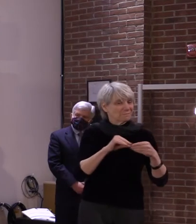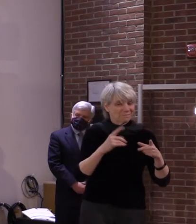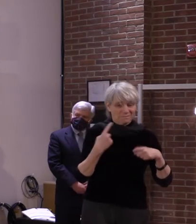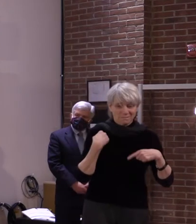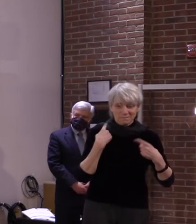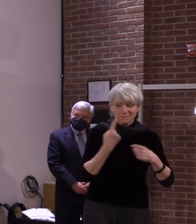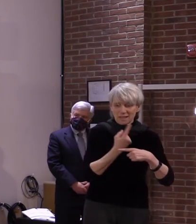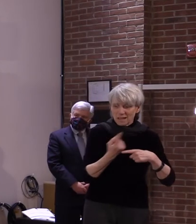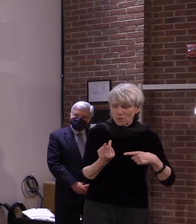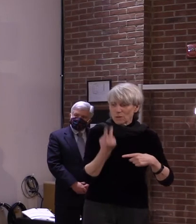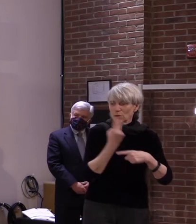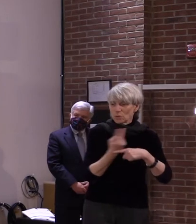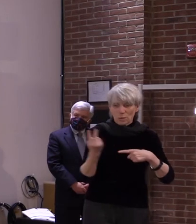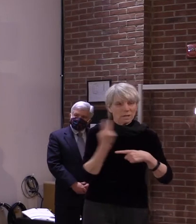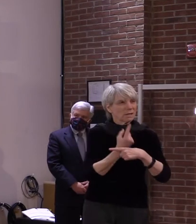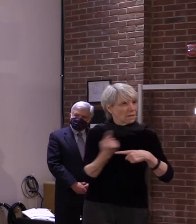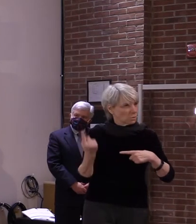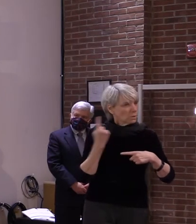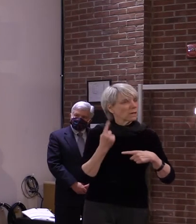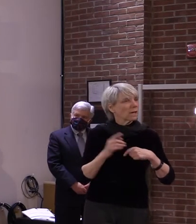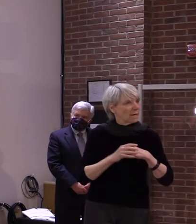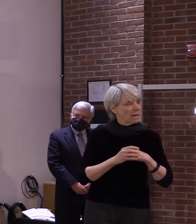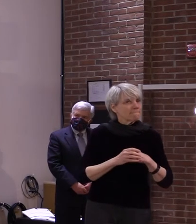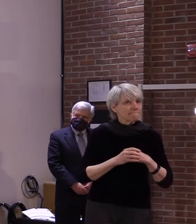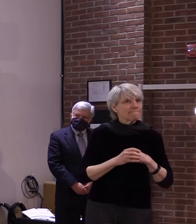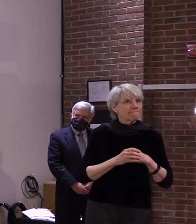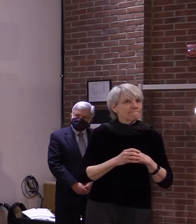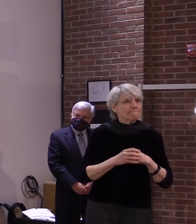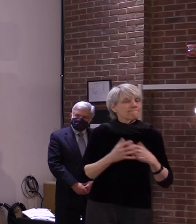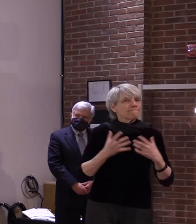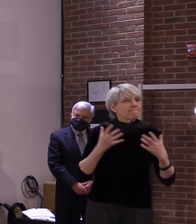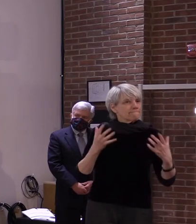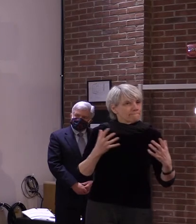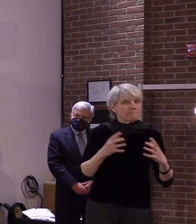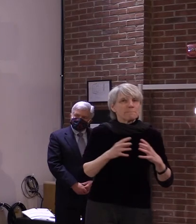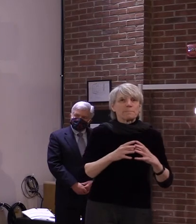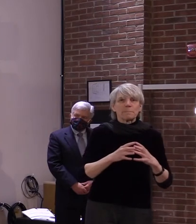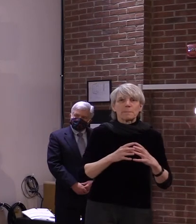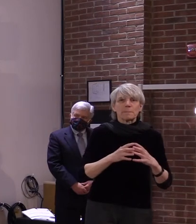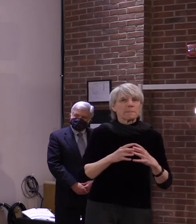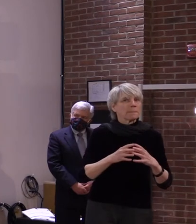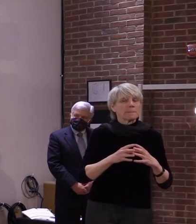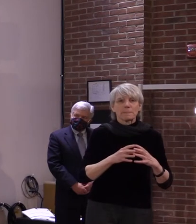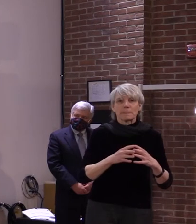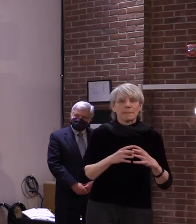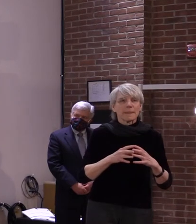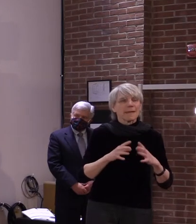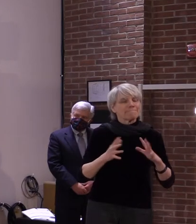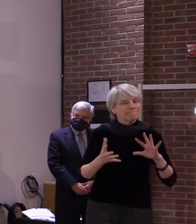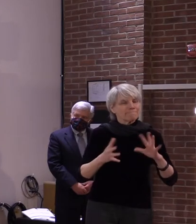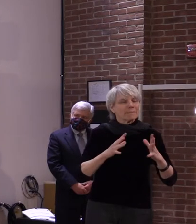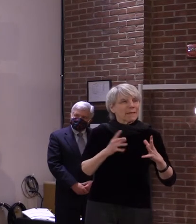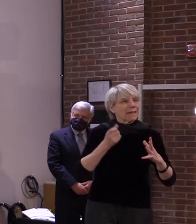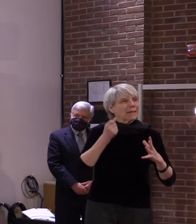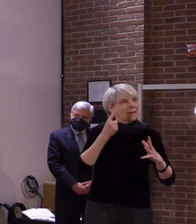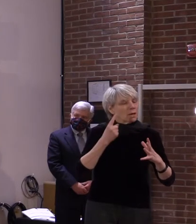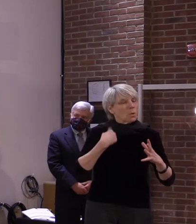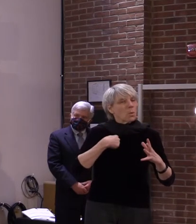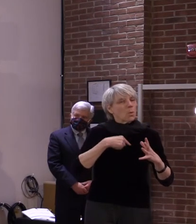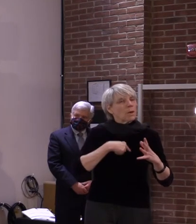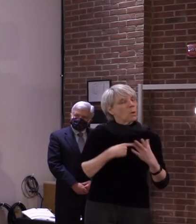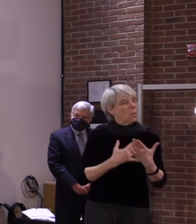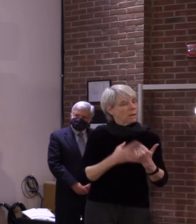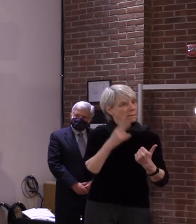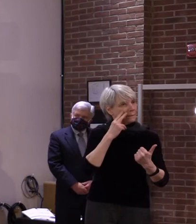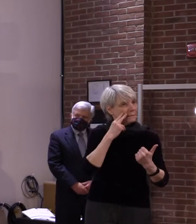weeks they're still the we don't have a lot of faith in some respects this has to be proven in